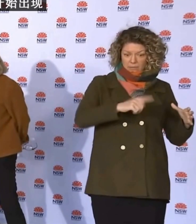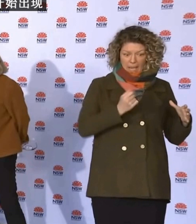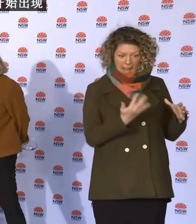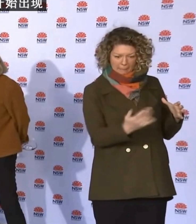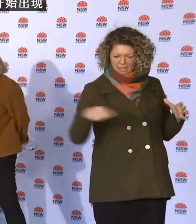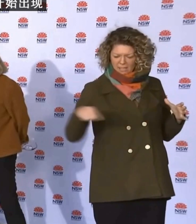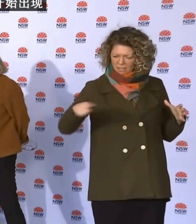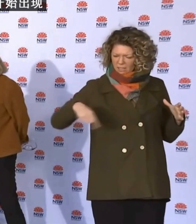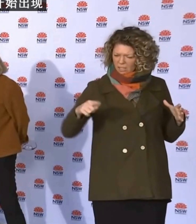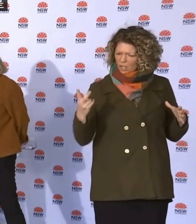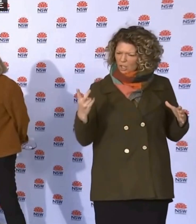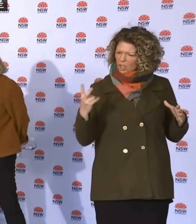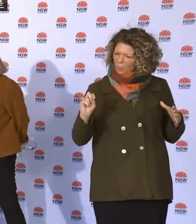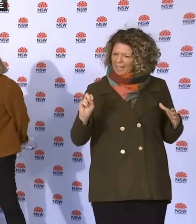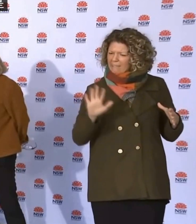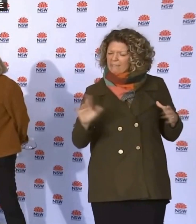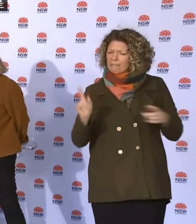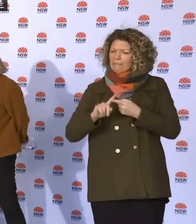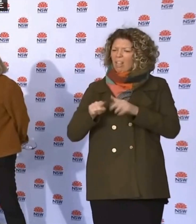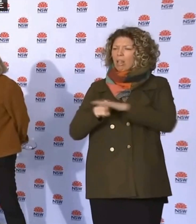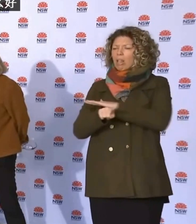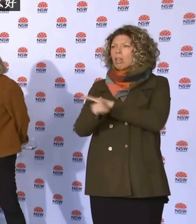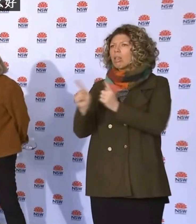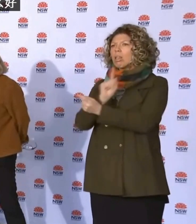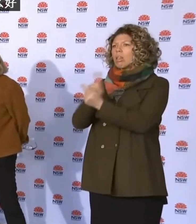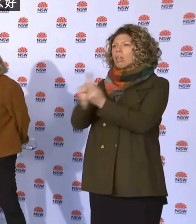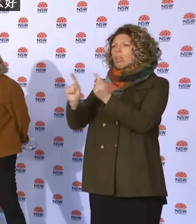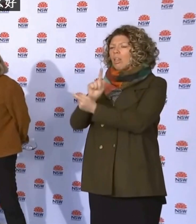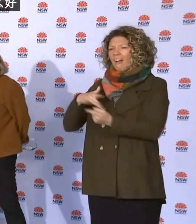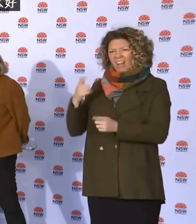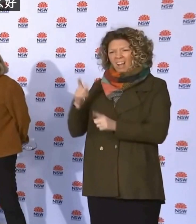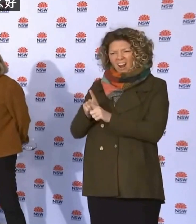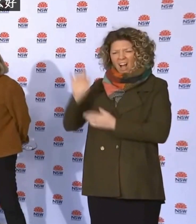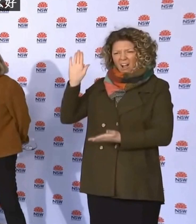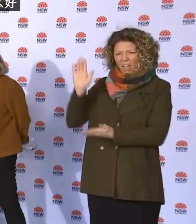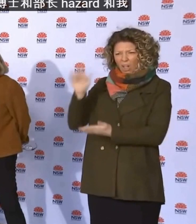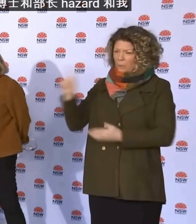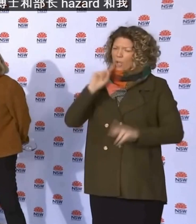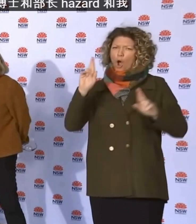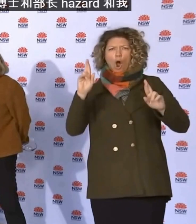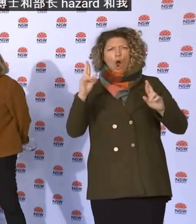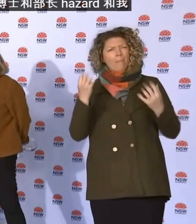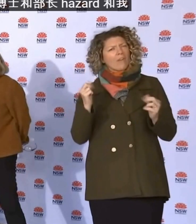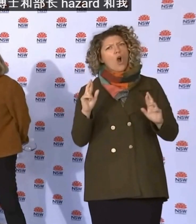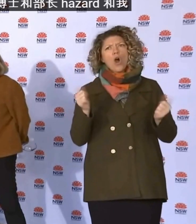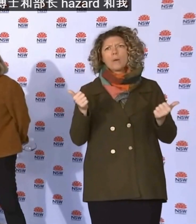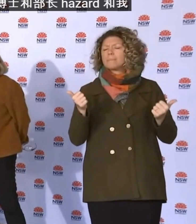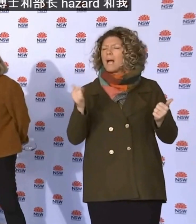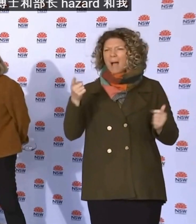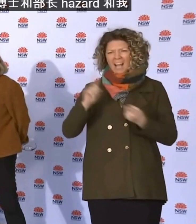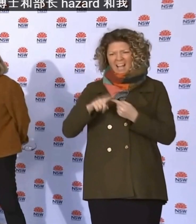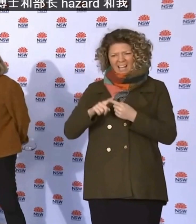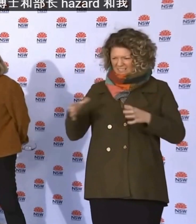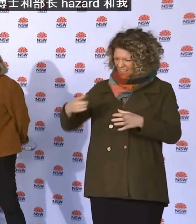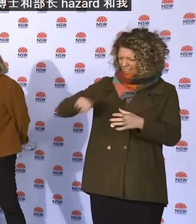green shoots that are starting to appear, but does it feel like the numbers just aren't moving at the moment? Well, no. What we need to focus on, and